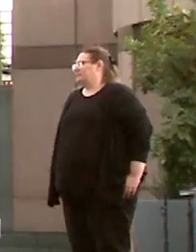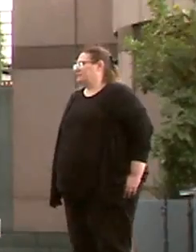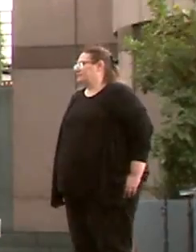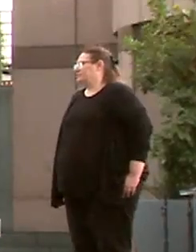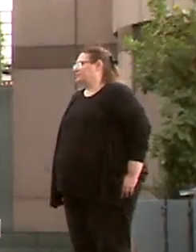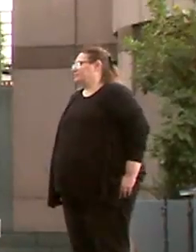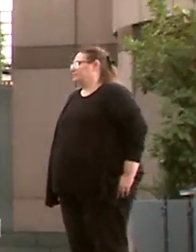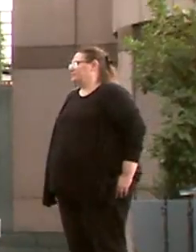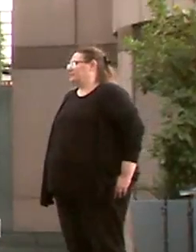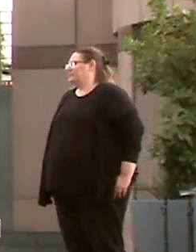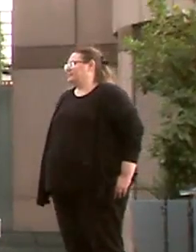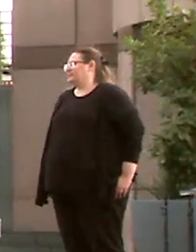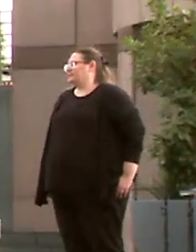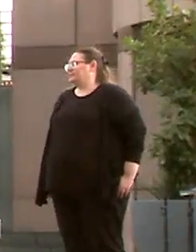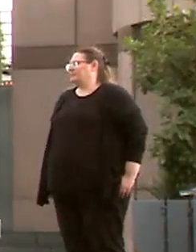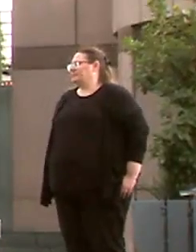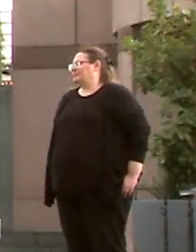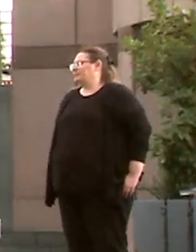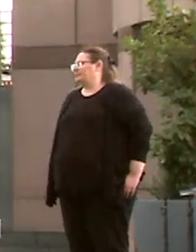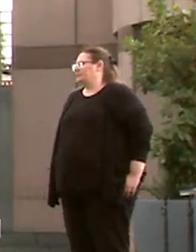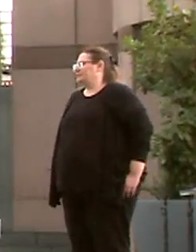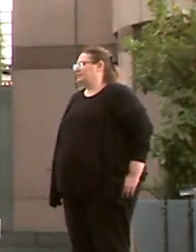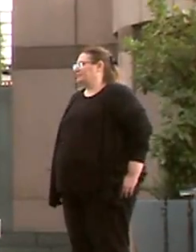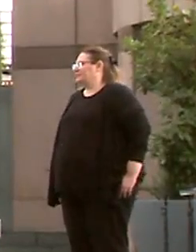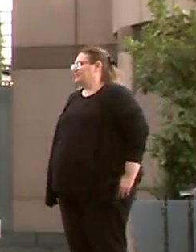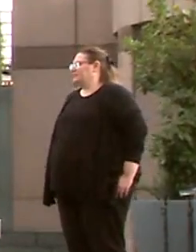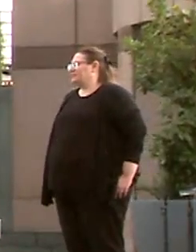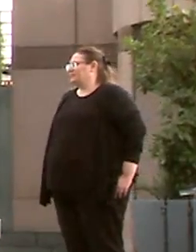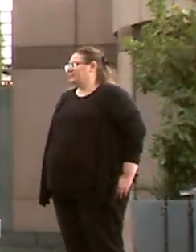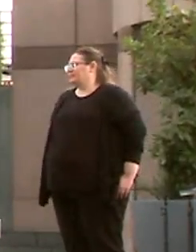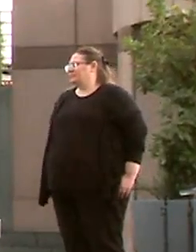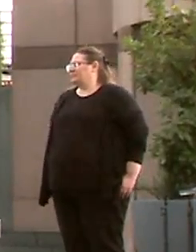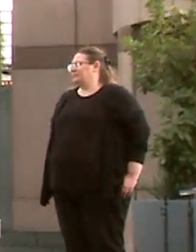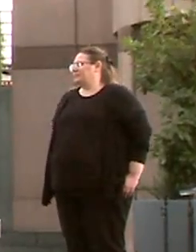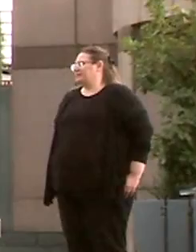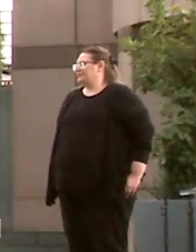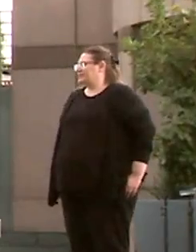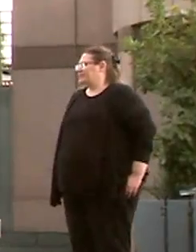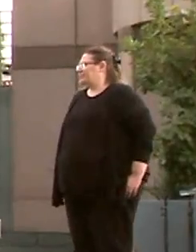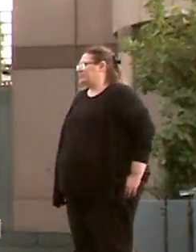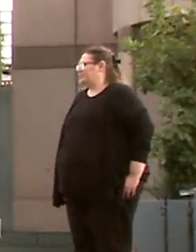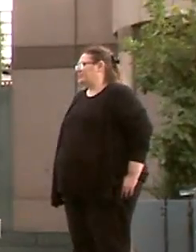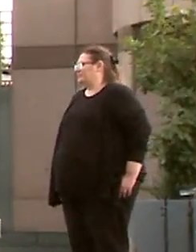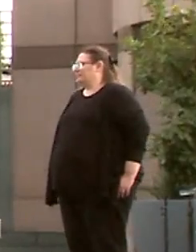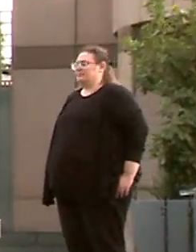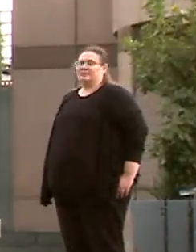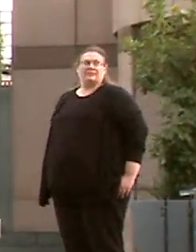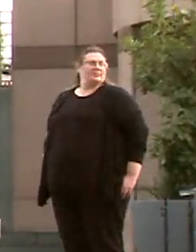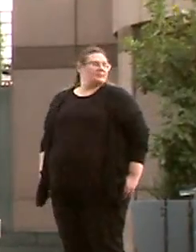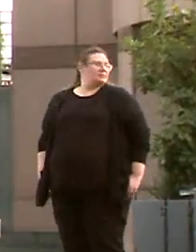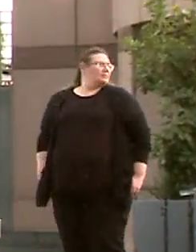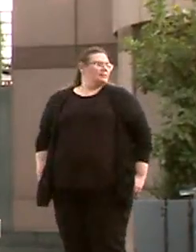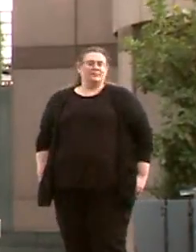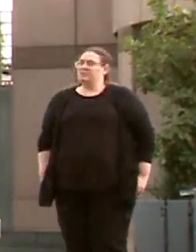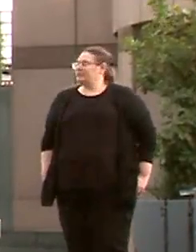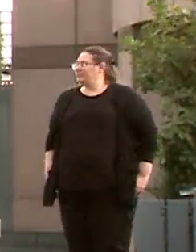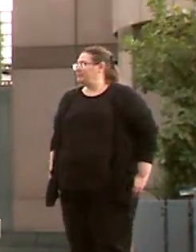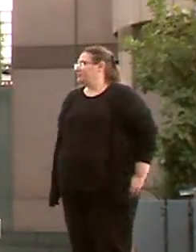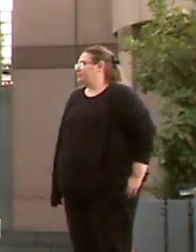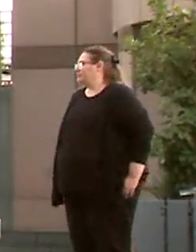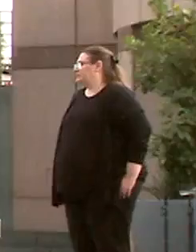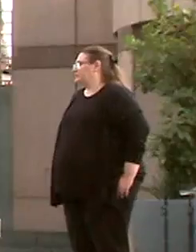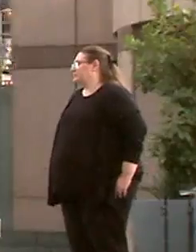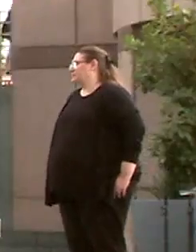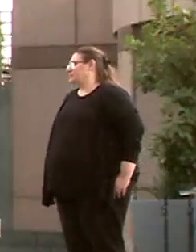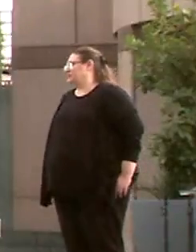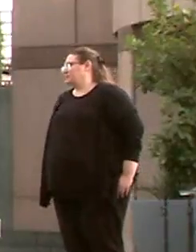century London. You know, Yeah. I don't have the knowledge of those time periods. If you were going to tell a story about that time period, I guarantee most people are going to